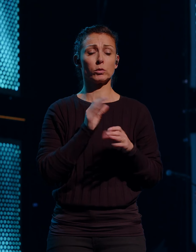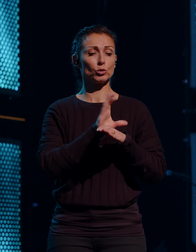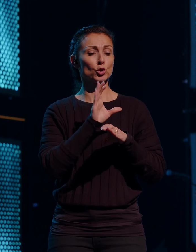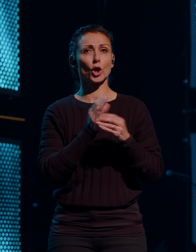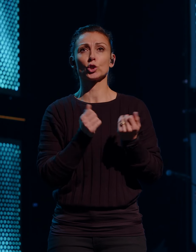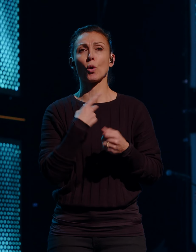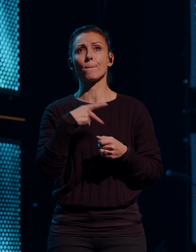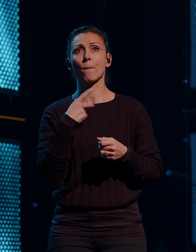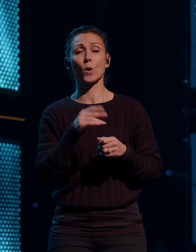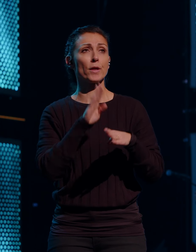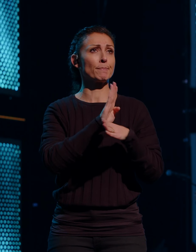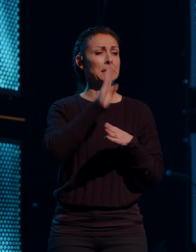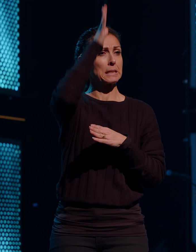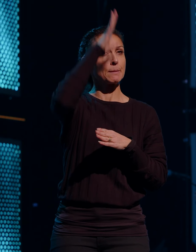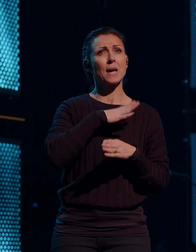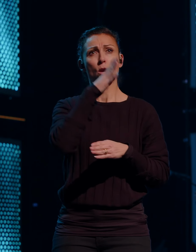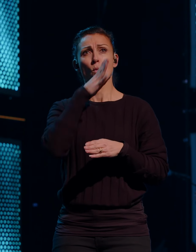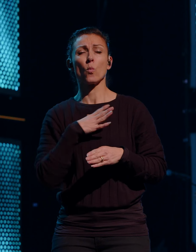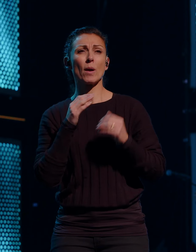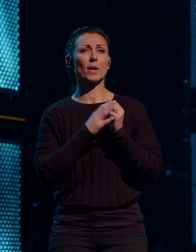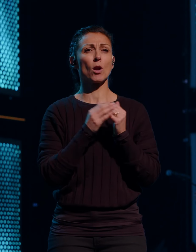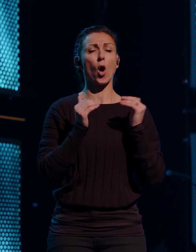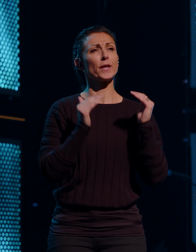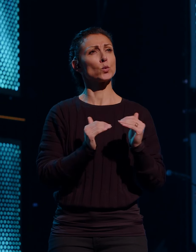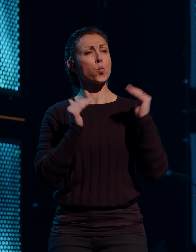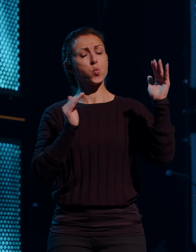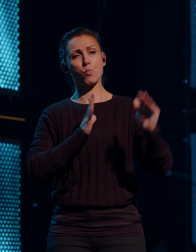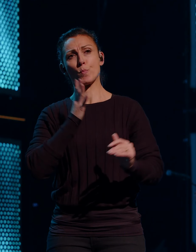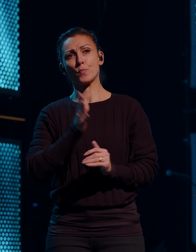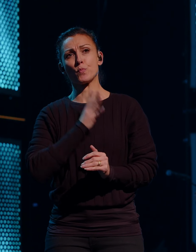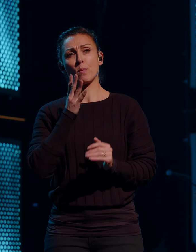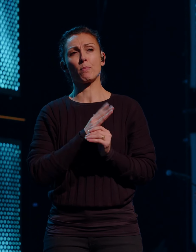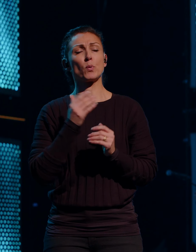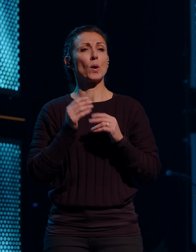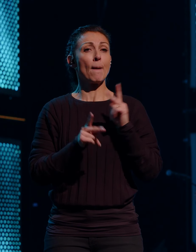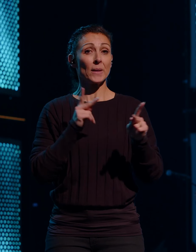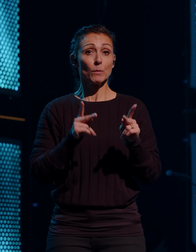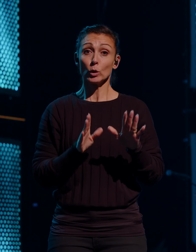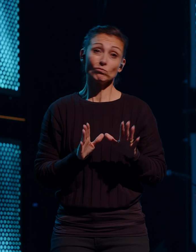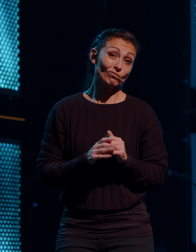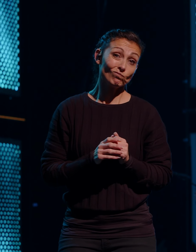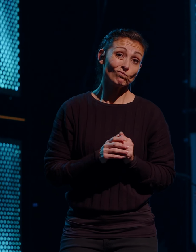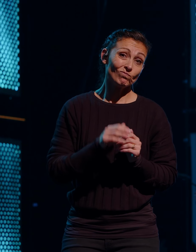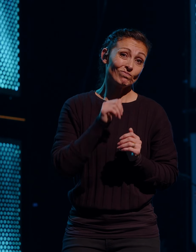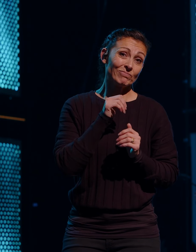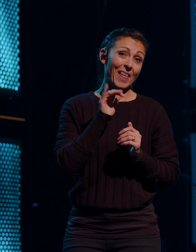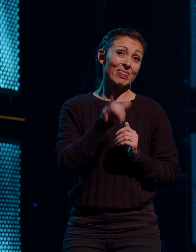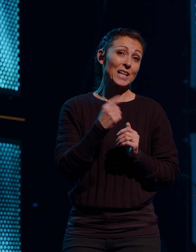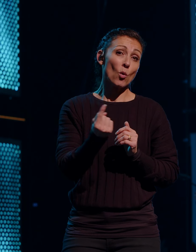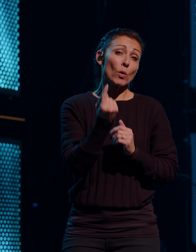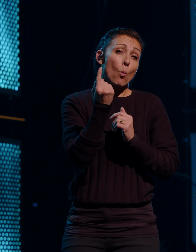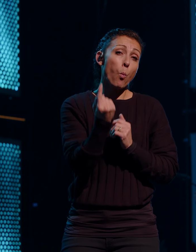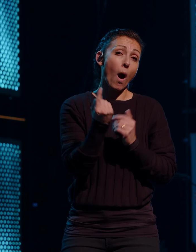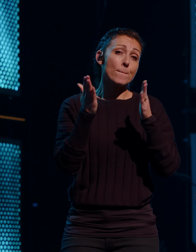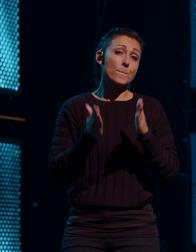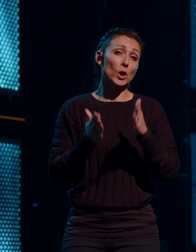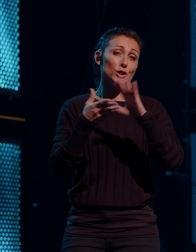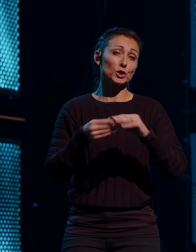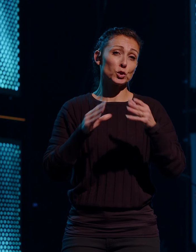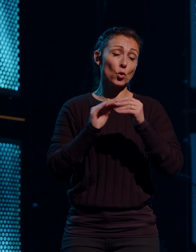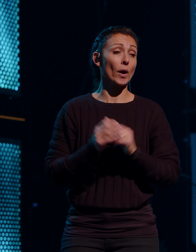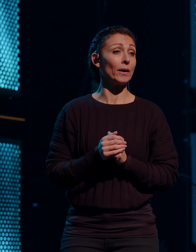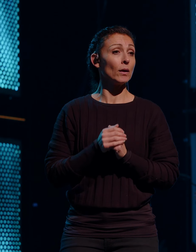business women, business men, all these high-class society people. That's not true. That's just Lydia's story. As we go to